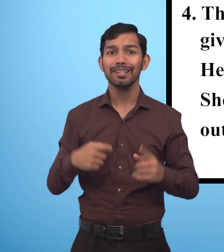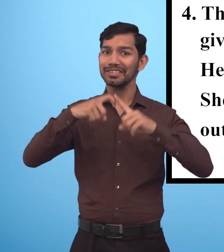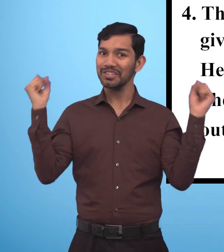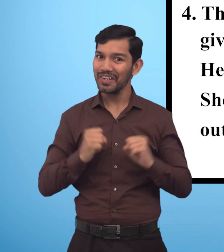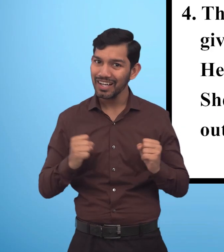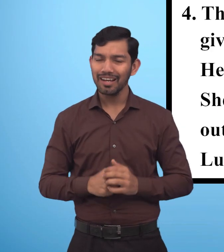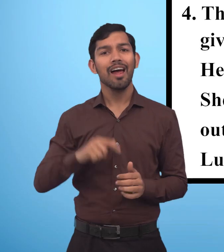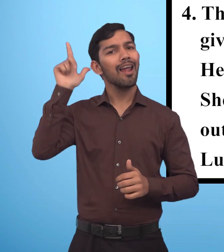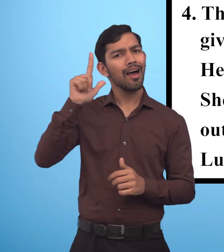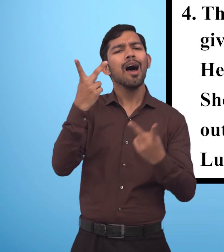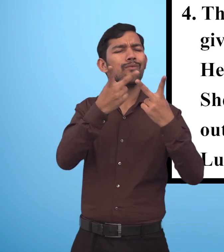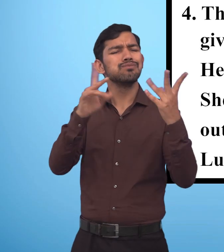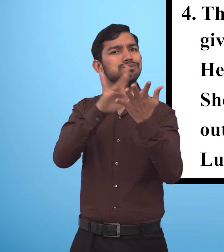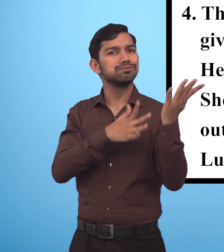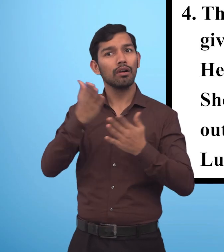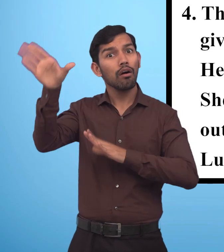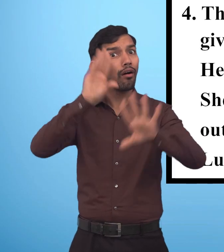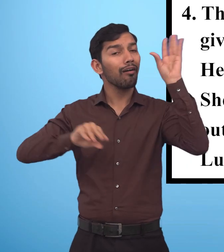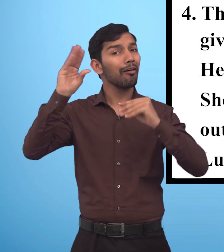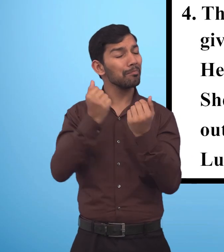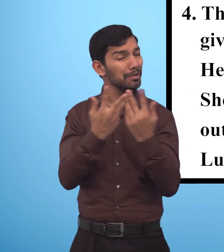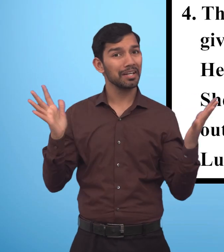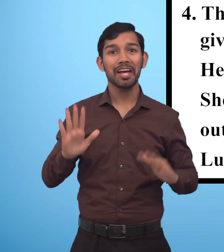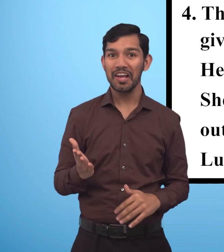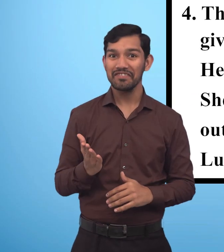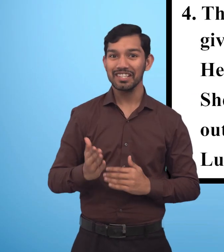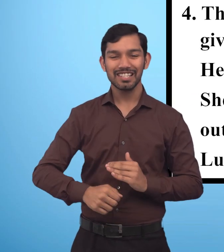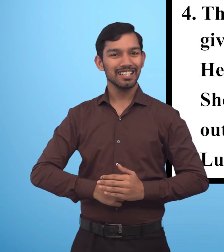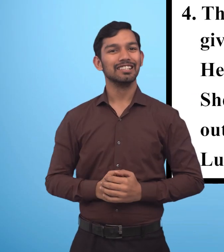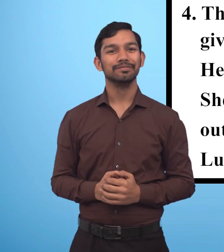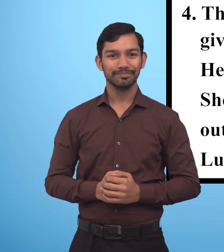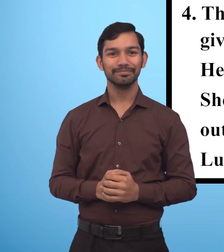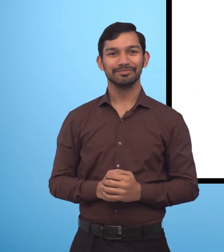Kutchi, Kashmiri, Lucknowi, and others.